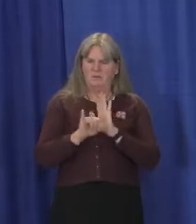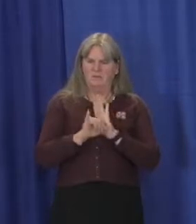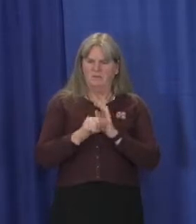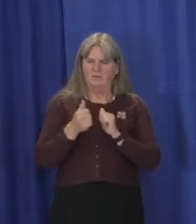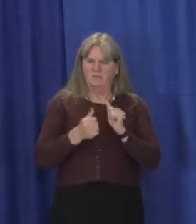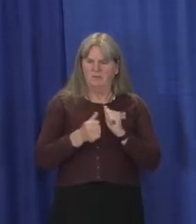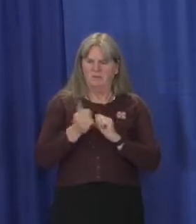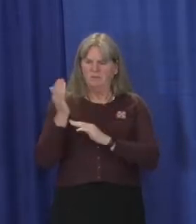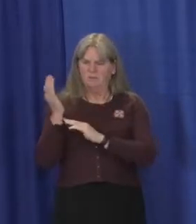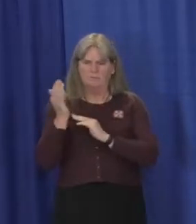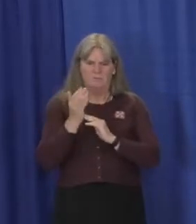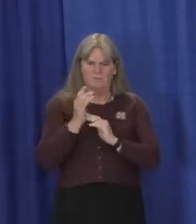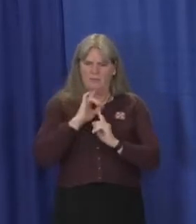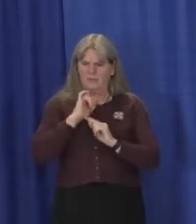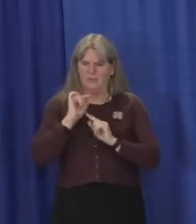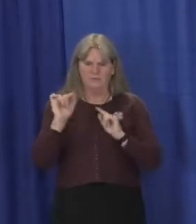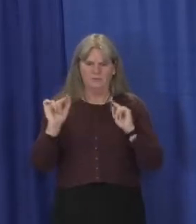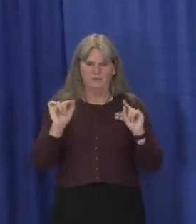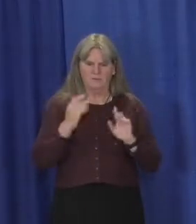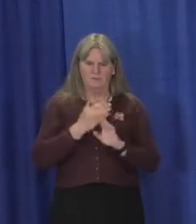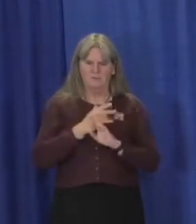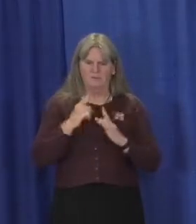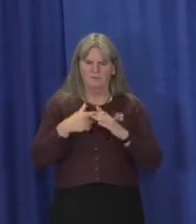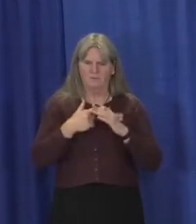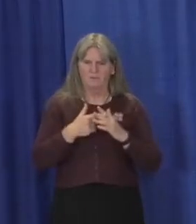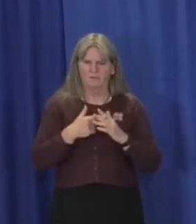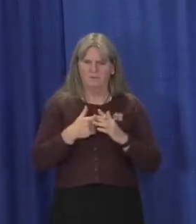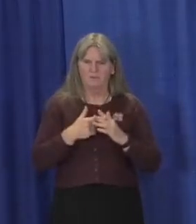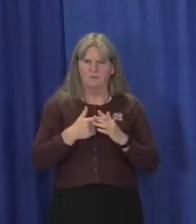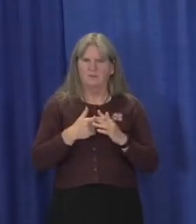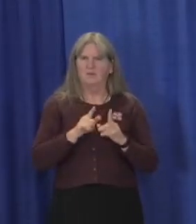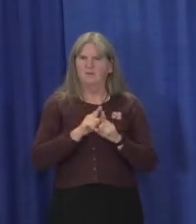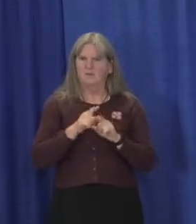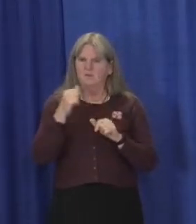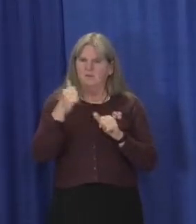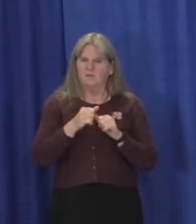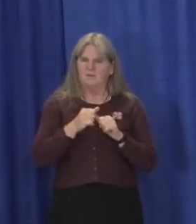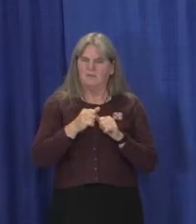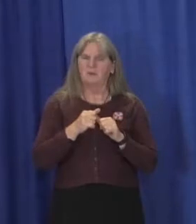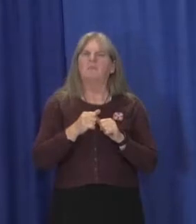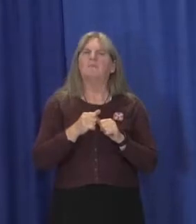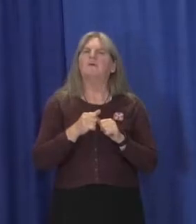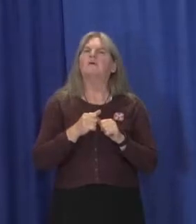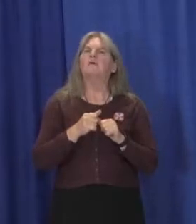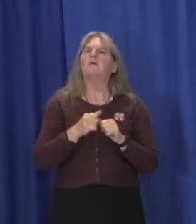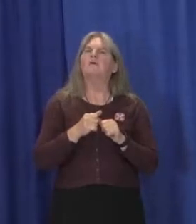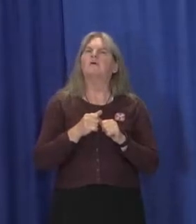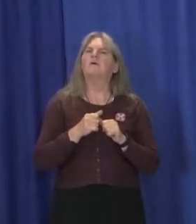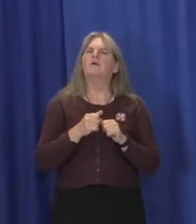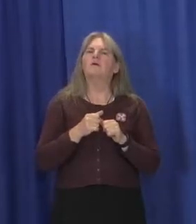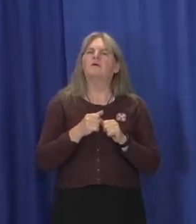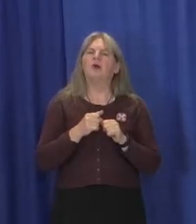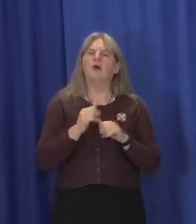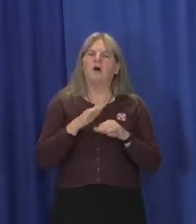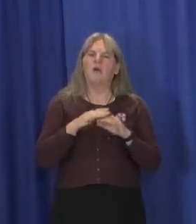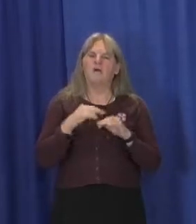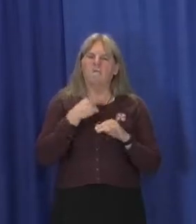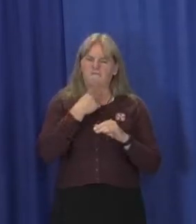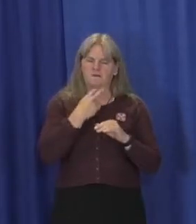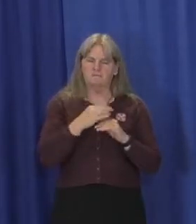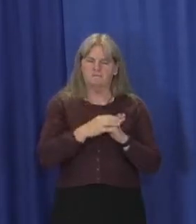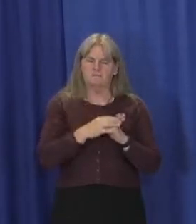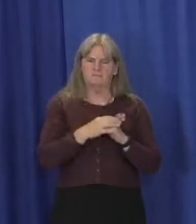which speaker you would like to answer your question before you start, and please also remember to mute and unmute yourselves. We will go